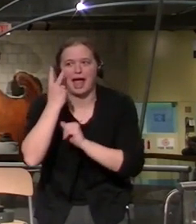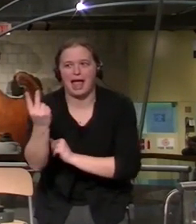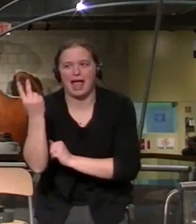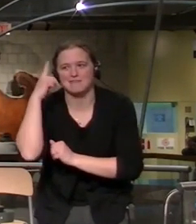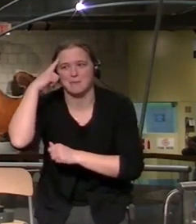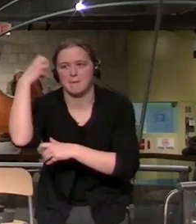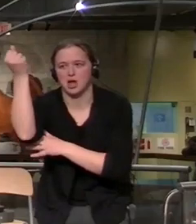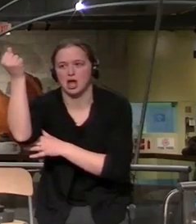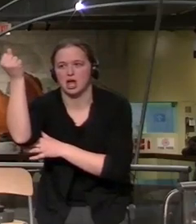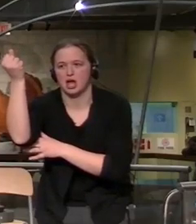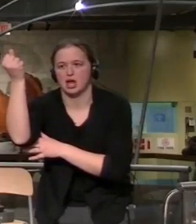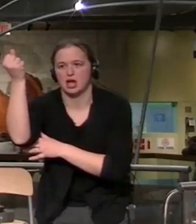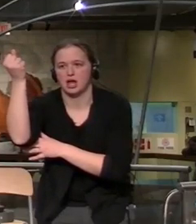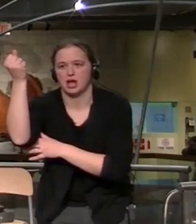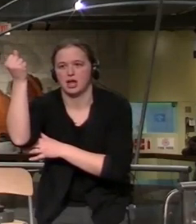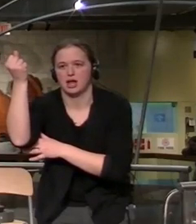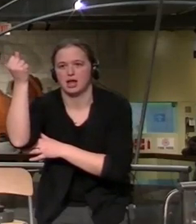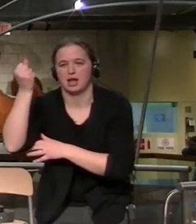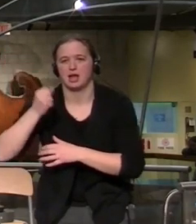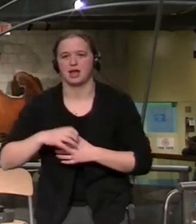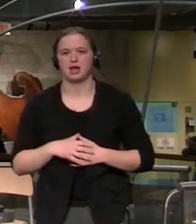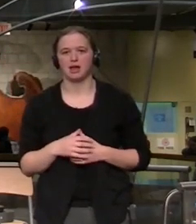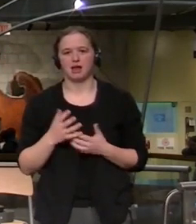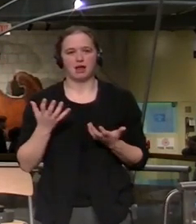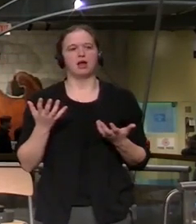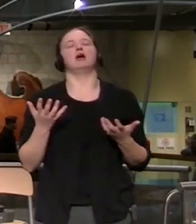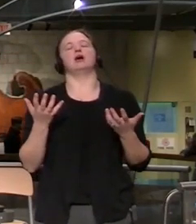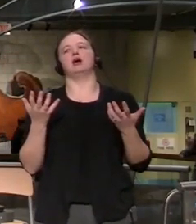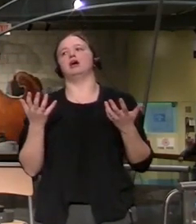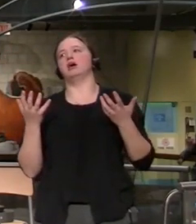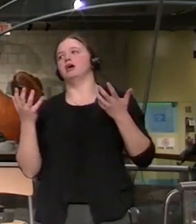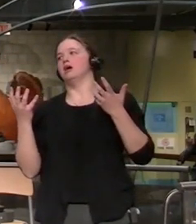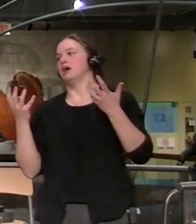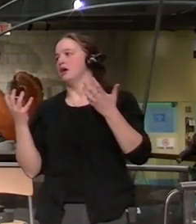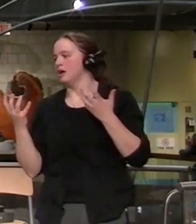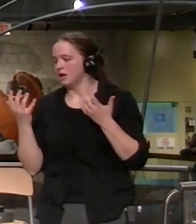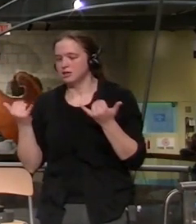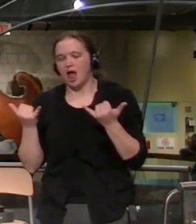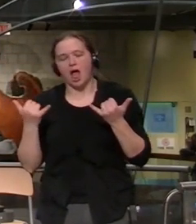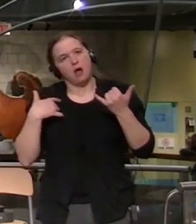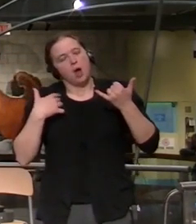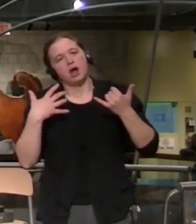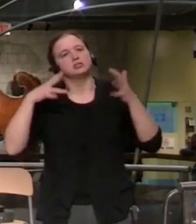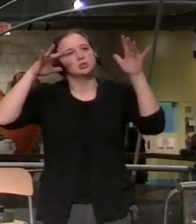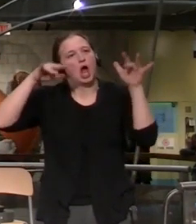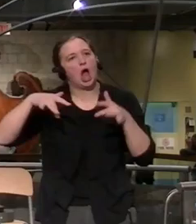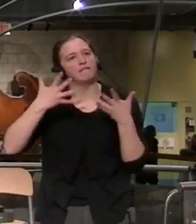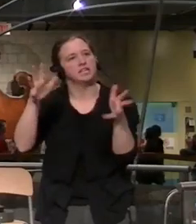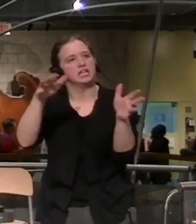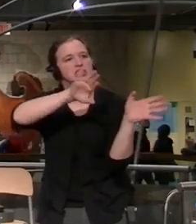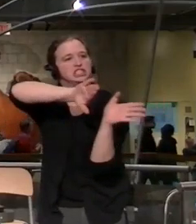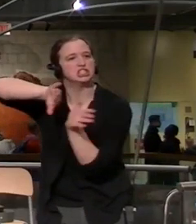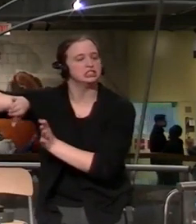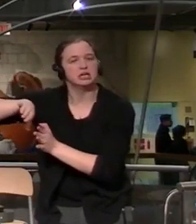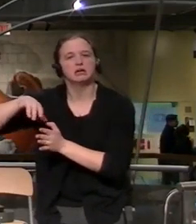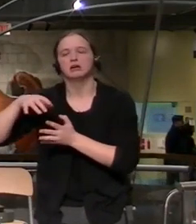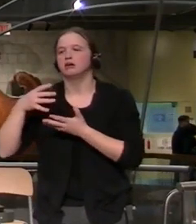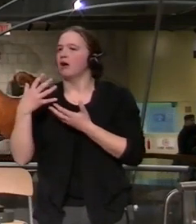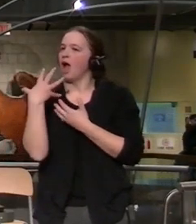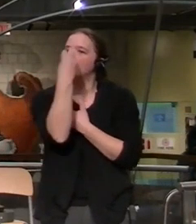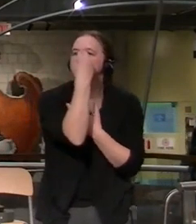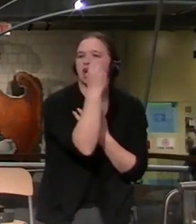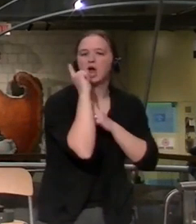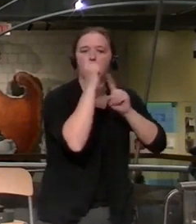memory center says, oh, where can this snow go away? When is opening day? I want to be outside. I'm in Boston. So you've just queued up